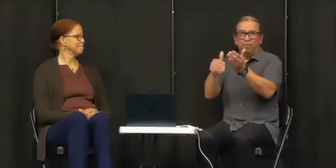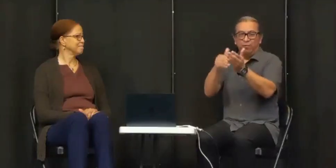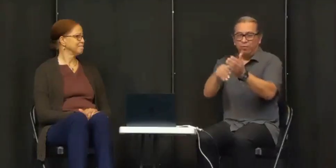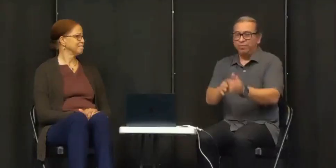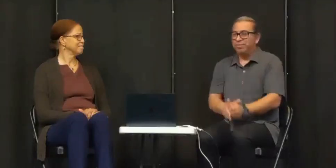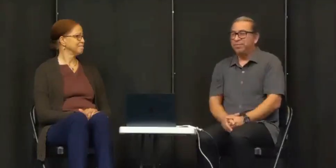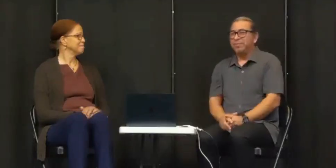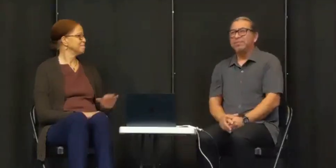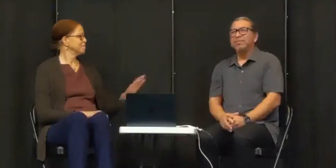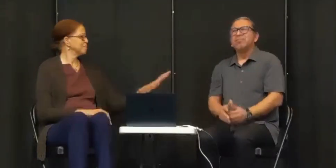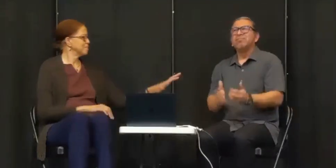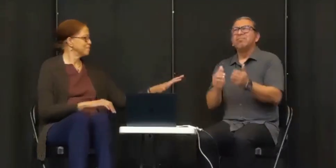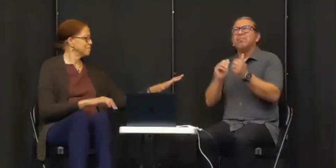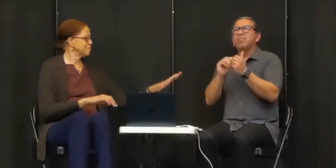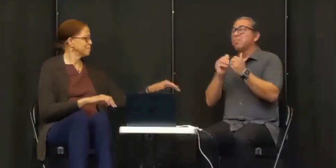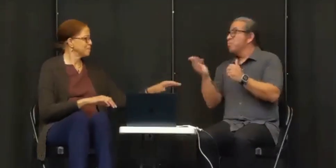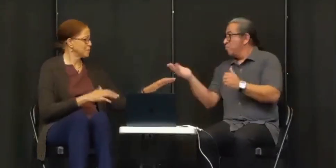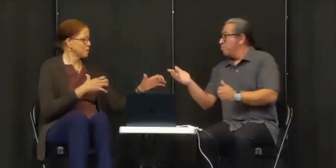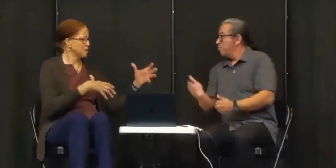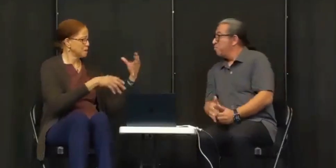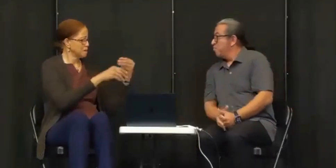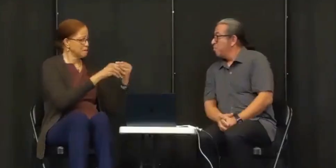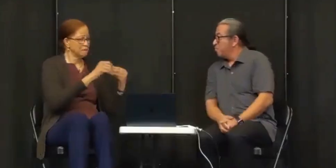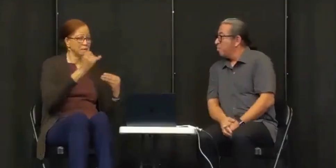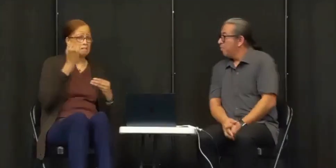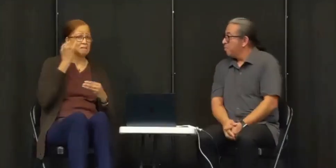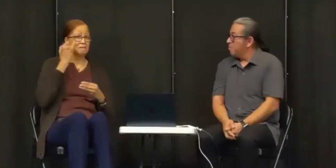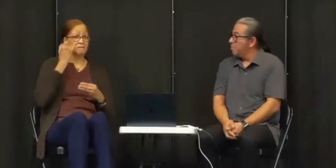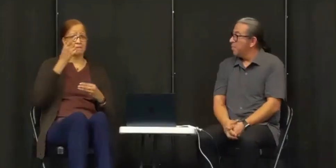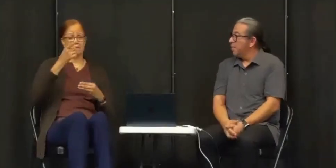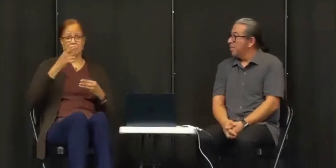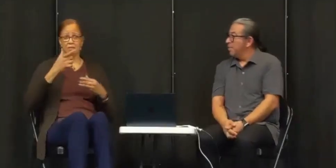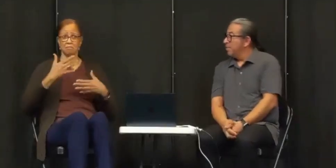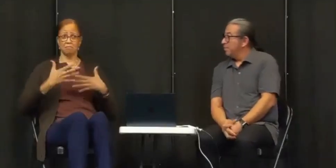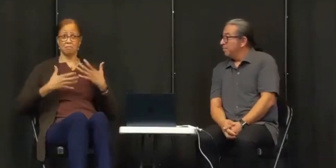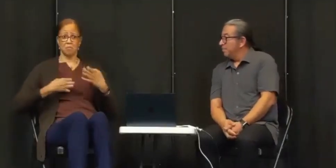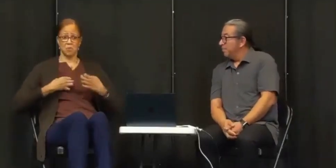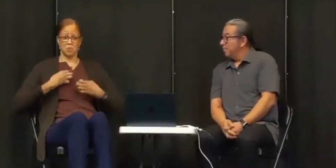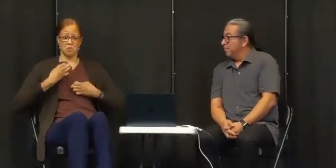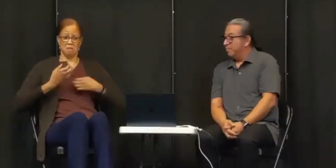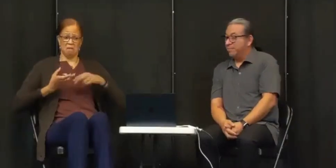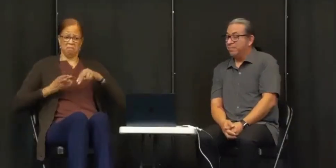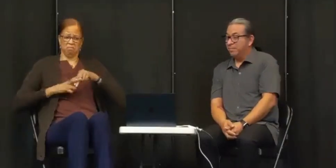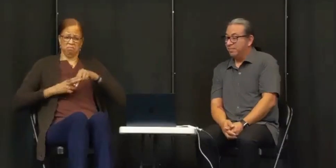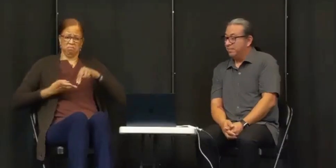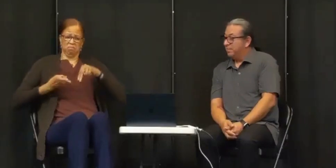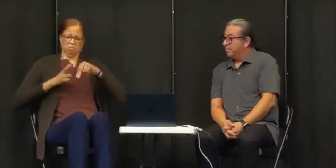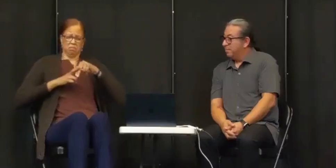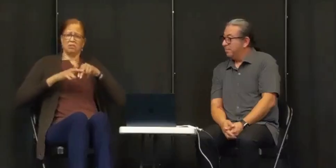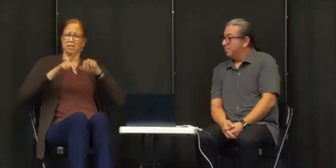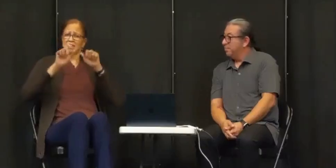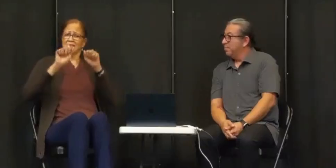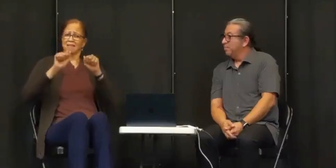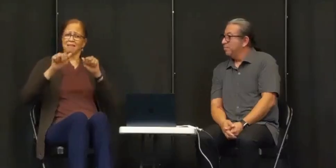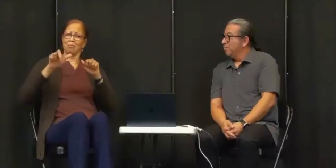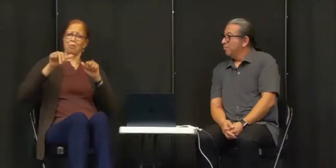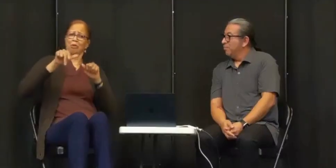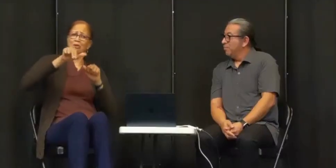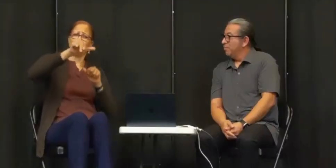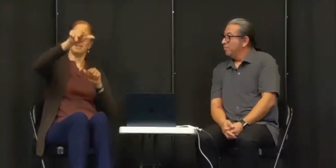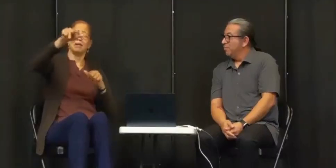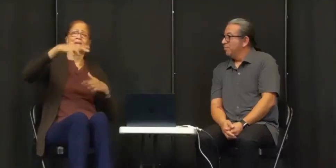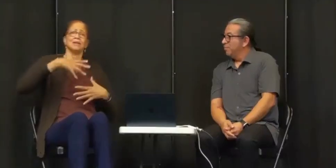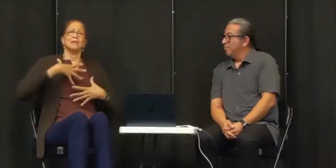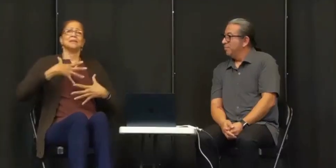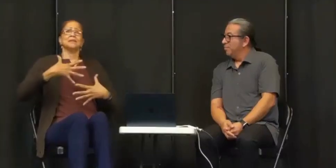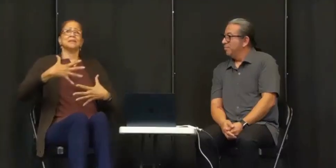we're here to learn ways to avoid that repetition. And I want to add something. If you are feeling those emotions coming up and